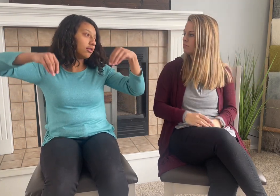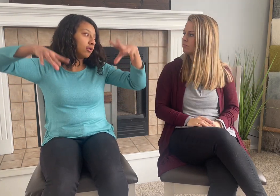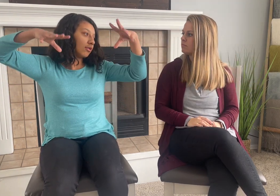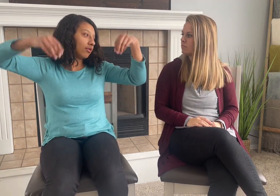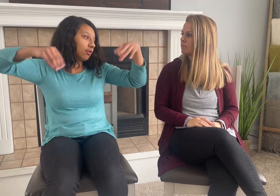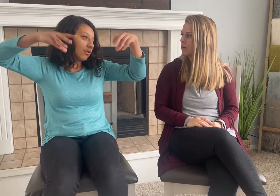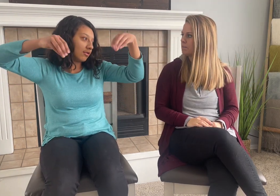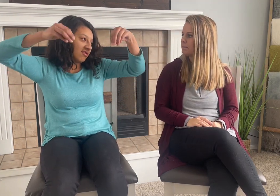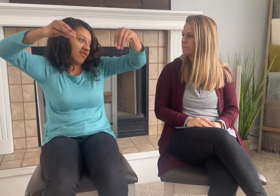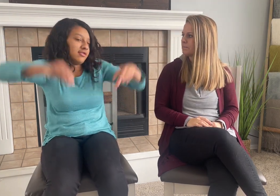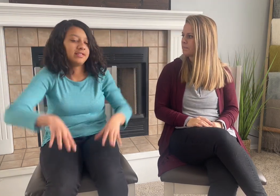Yep.